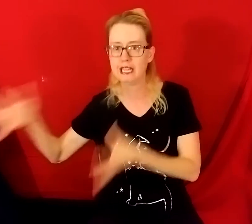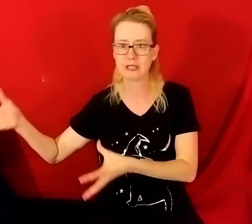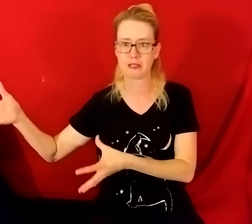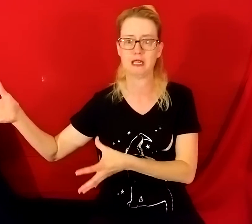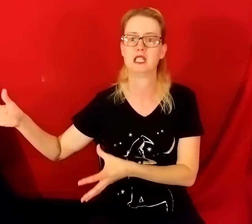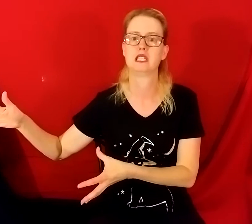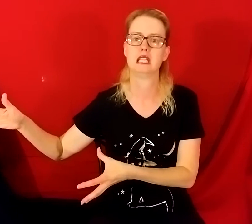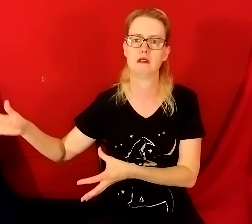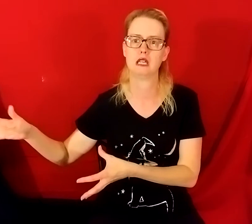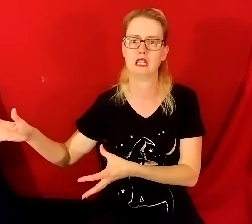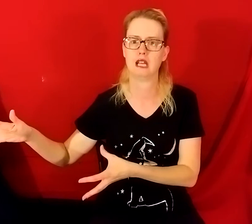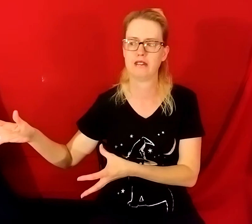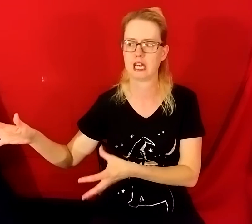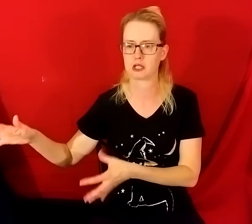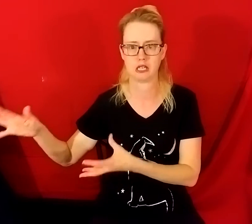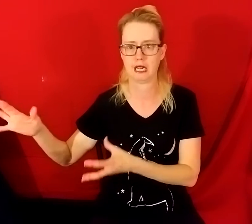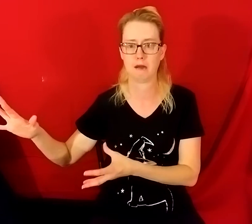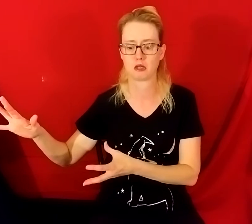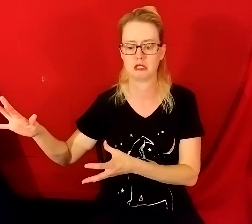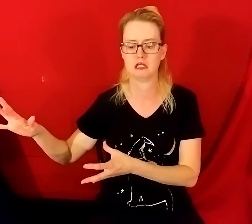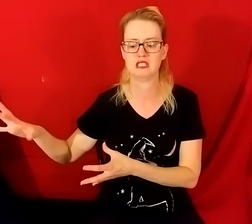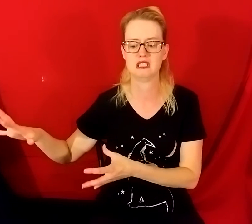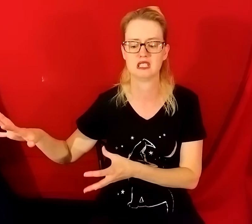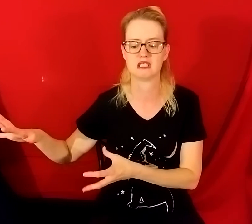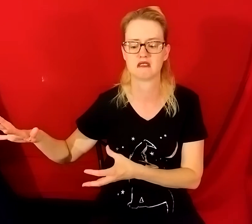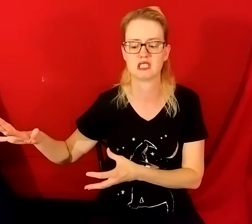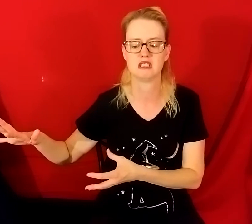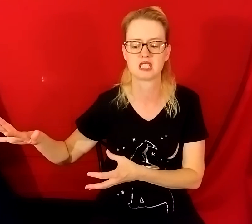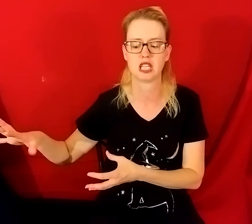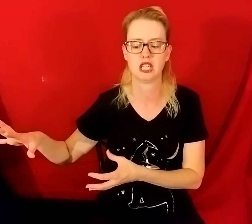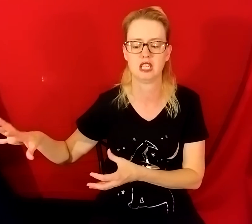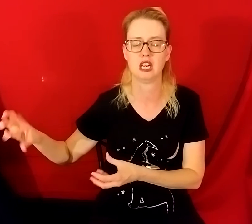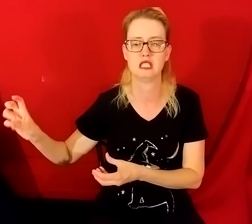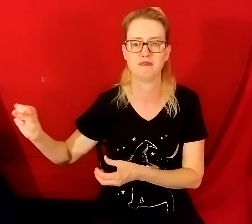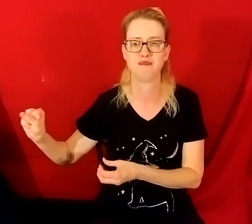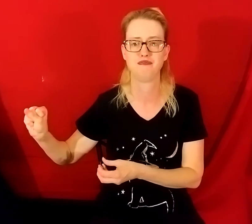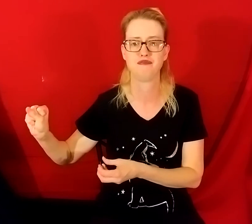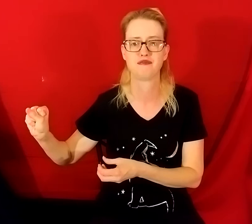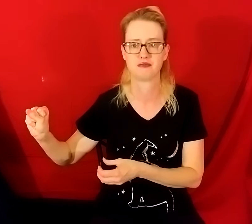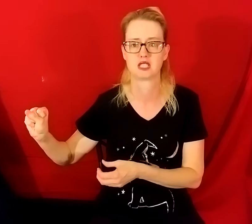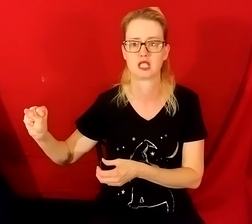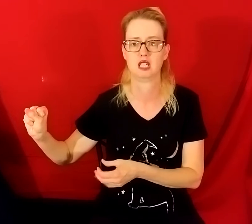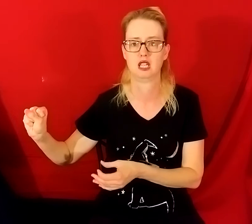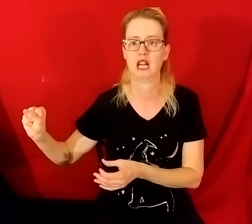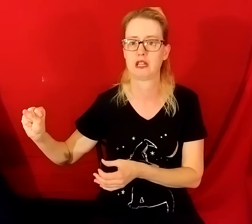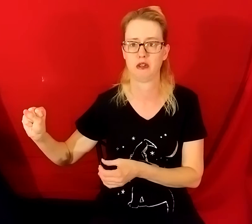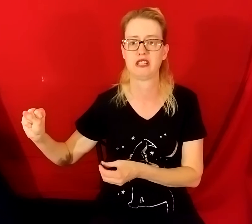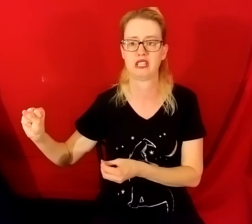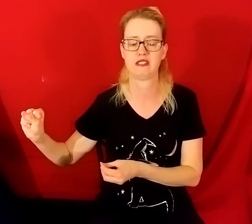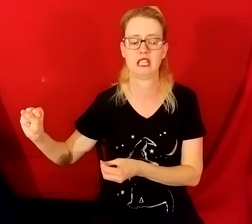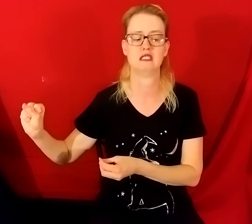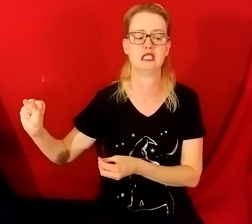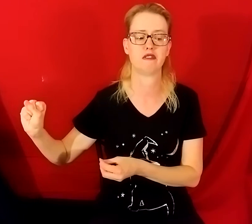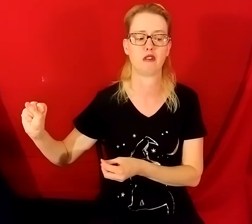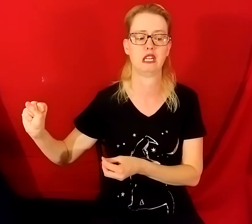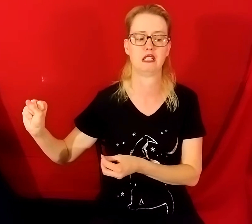you know, live action, and I'm going, oh, okay, um, I can really sense that, you know, the height